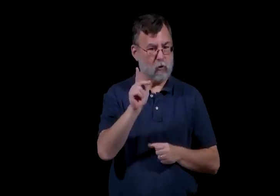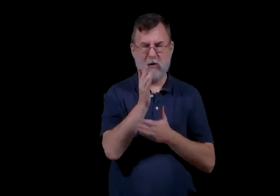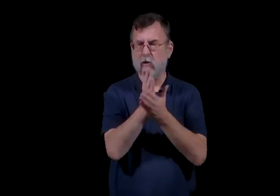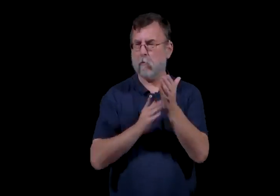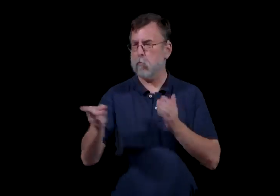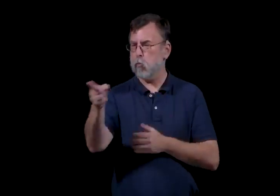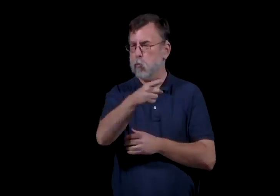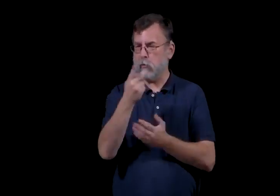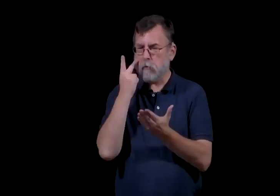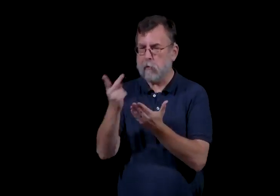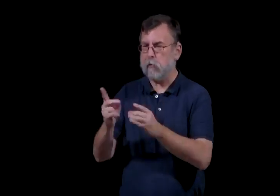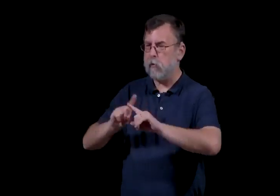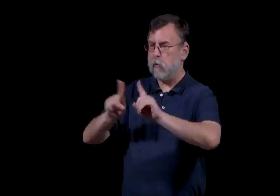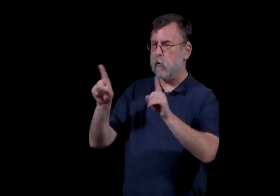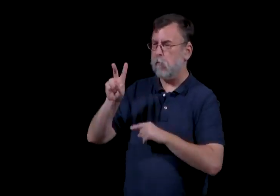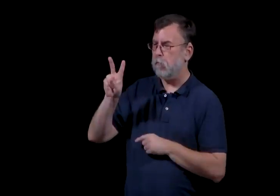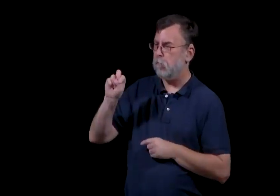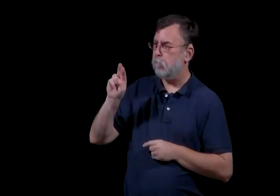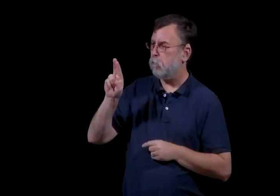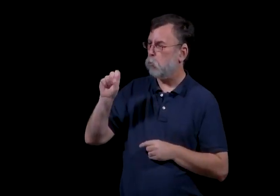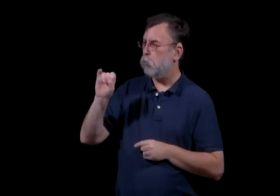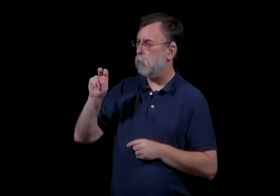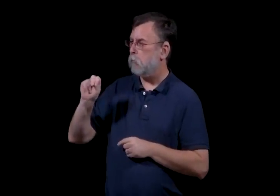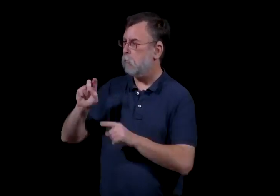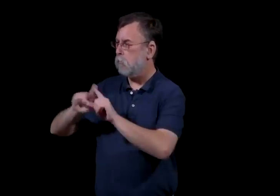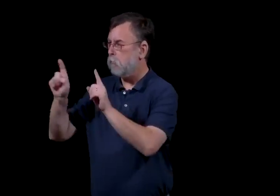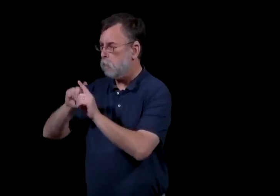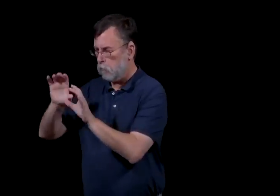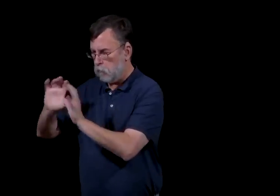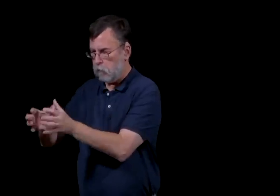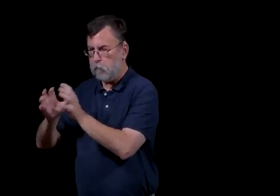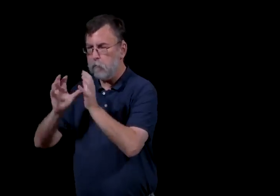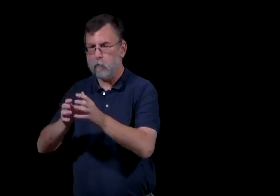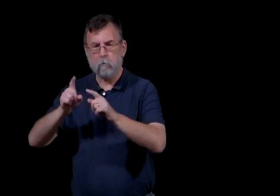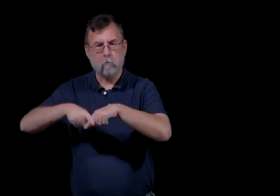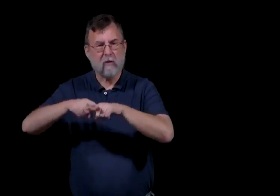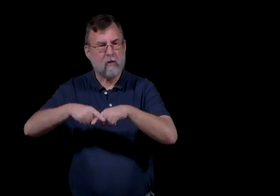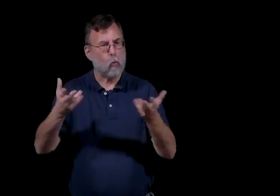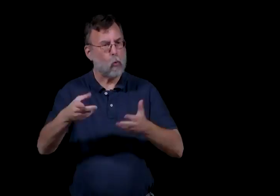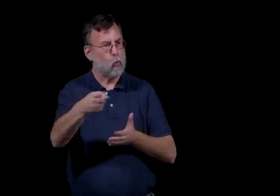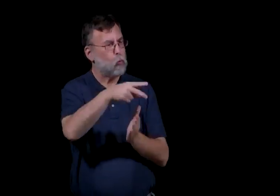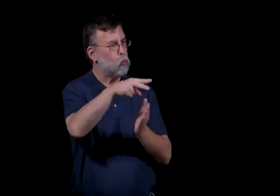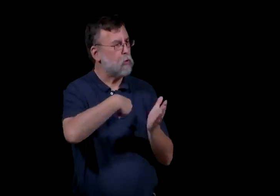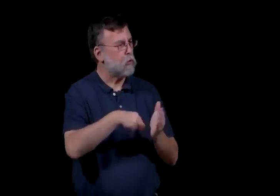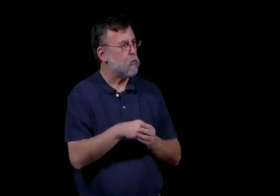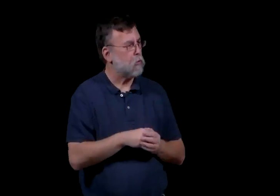That's the whole Psalm 23. Now you can see the different verses and different parts of it.